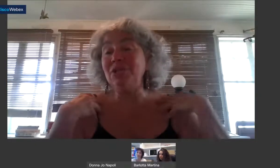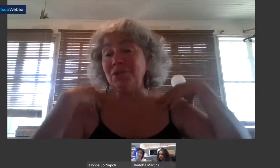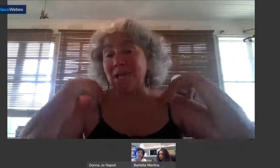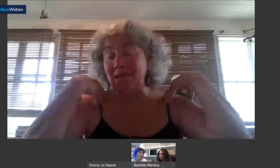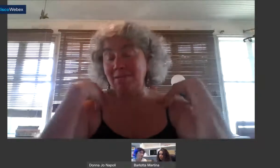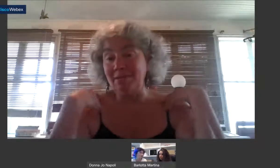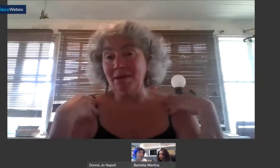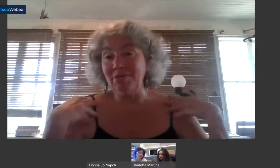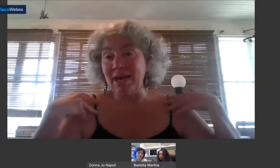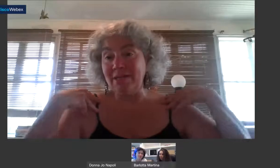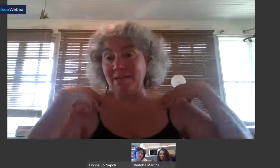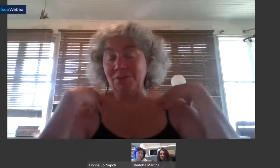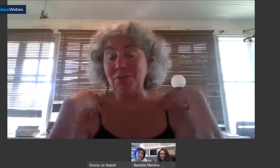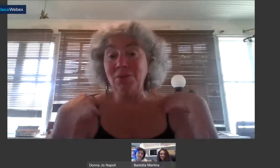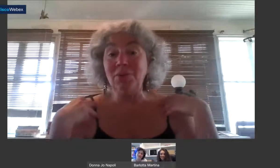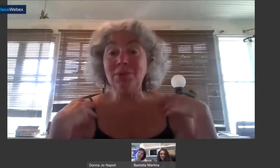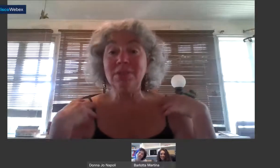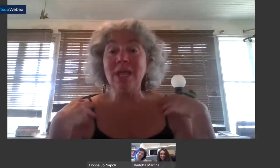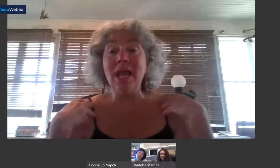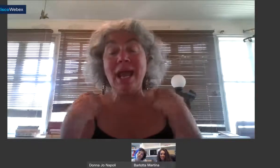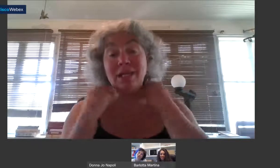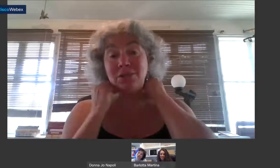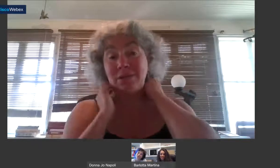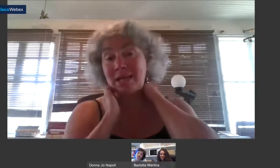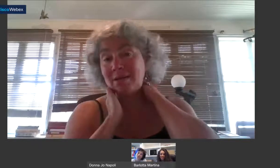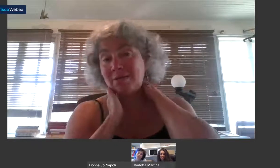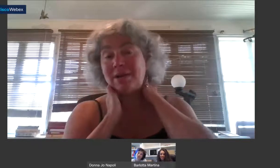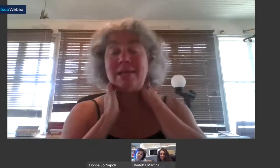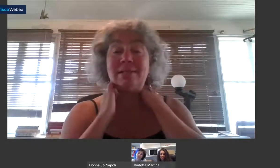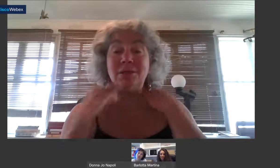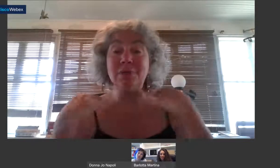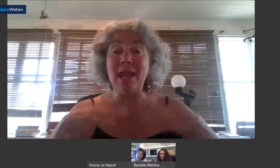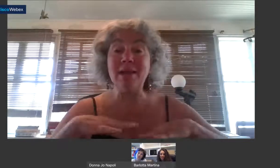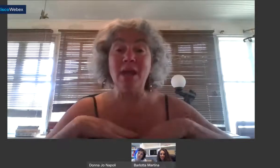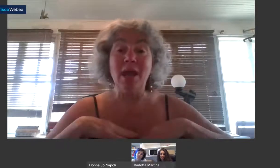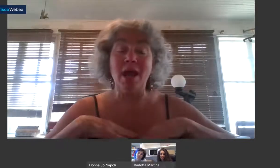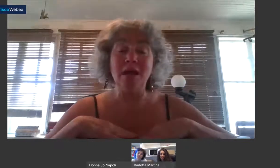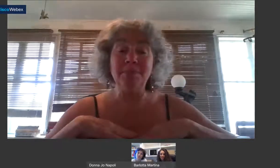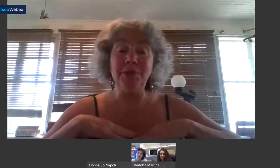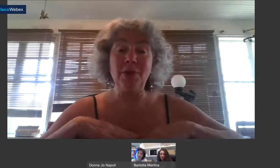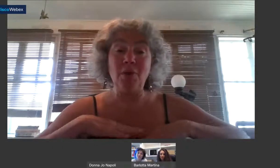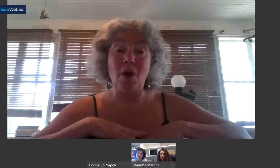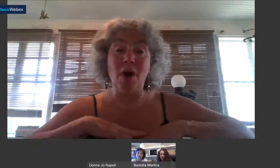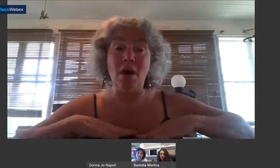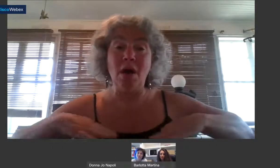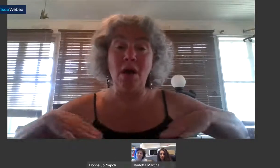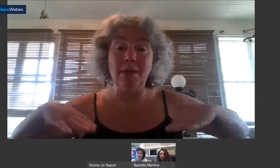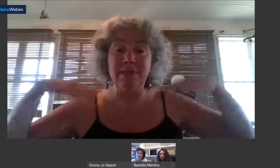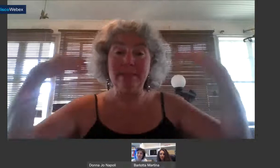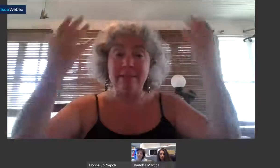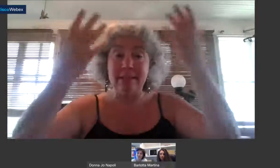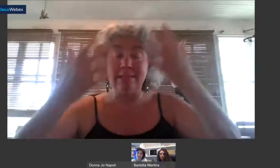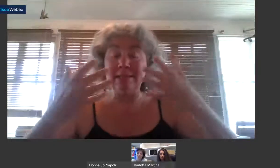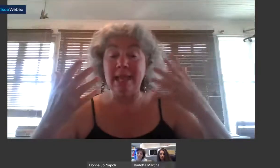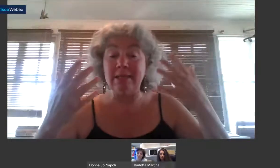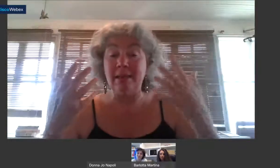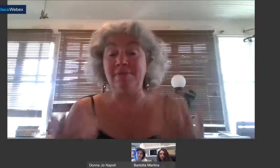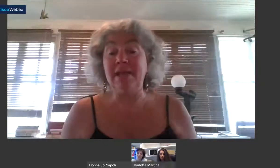you get arthritis in your shoulders and you get arthritis in your neck. All of these things can affect how